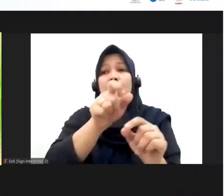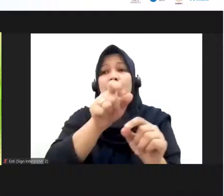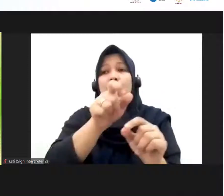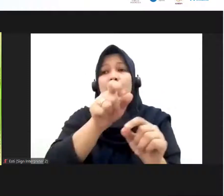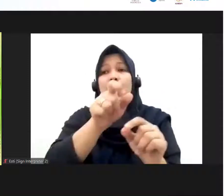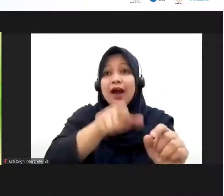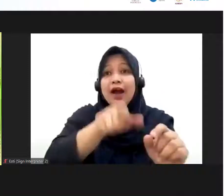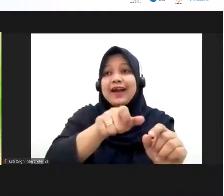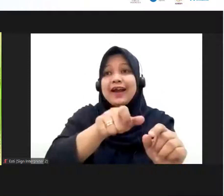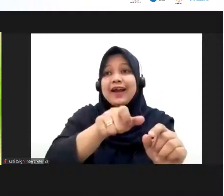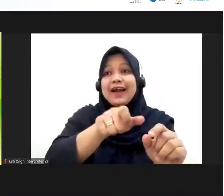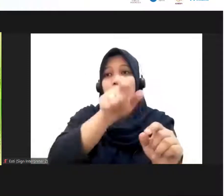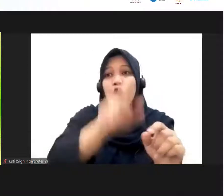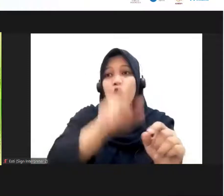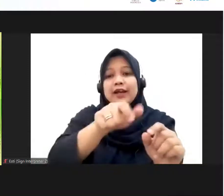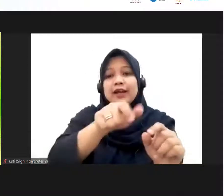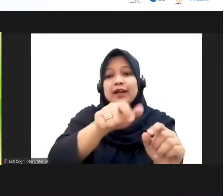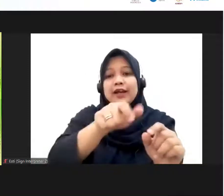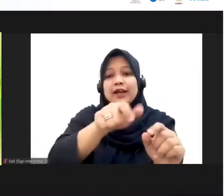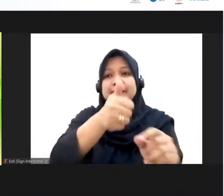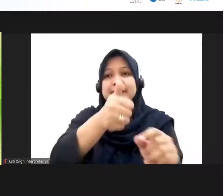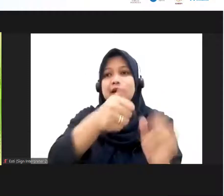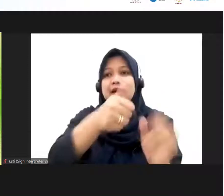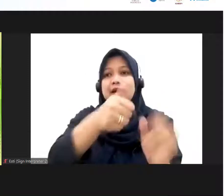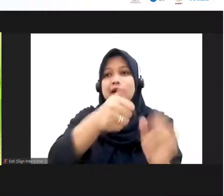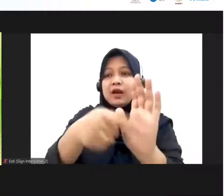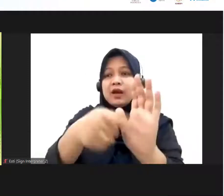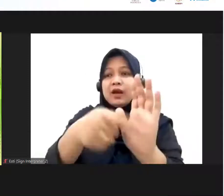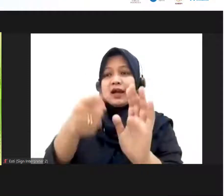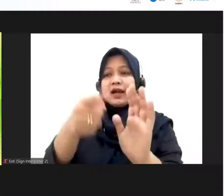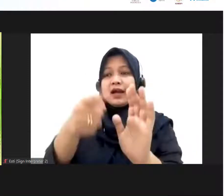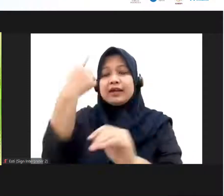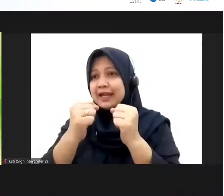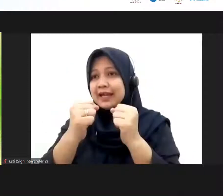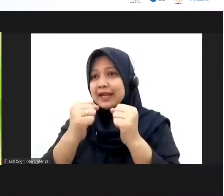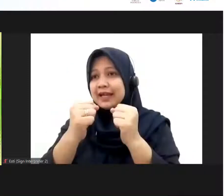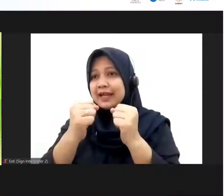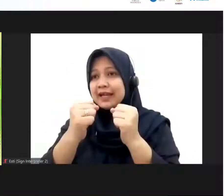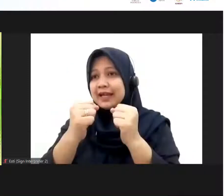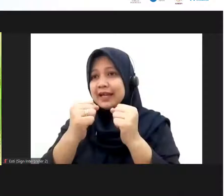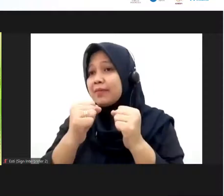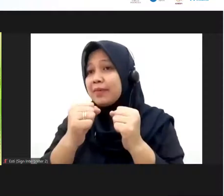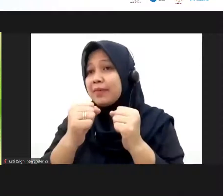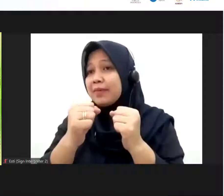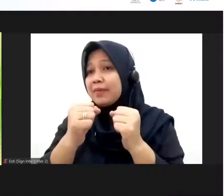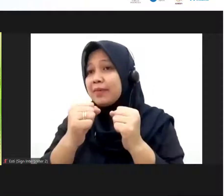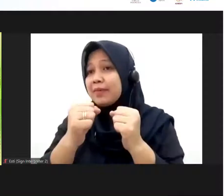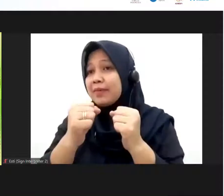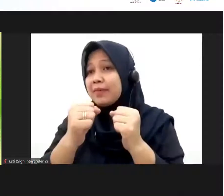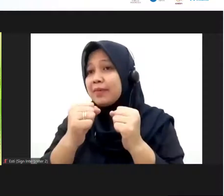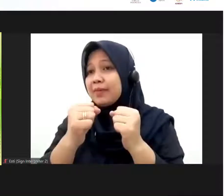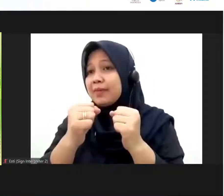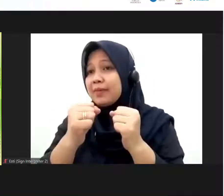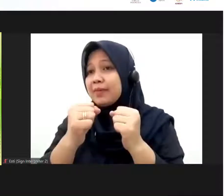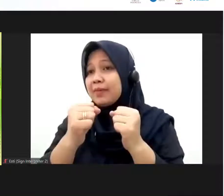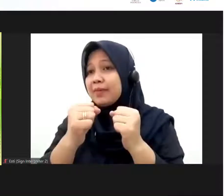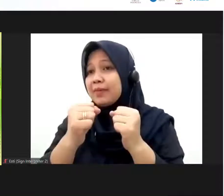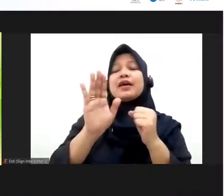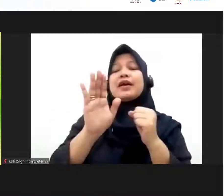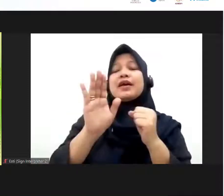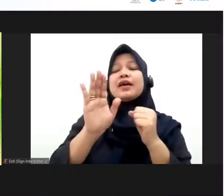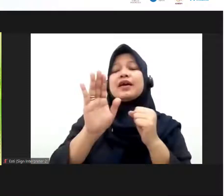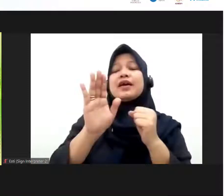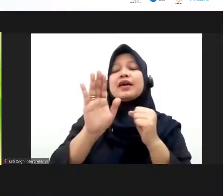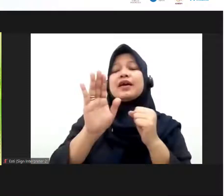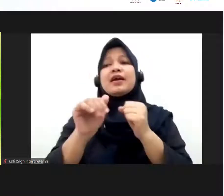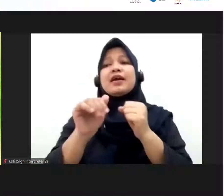Rohingya response from the side of the government, which is the office of the RRC. The authorities themselves, there is need for greater